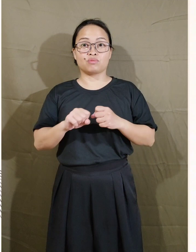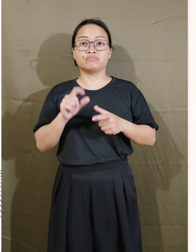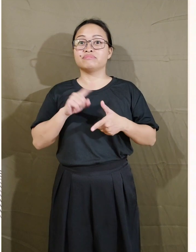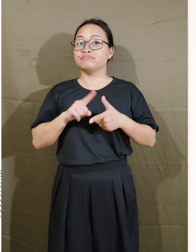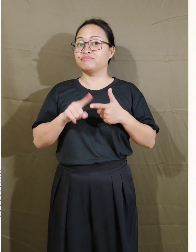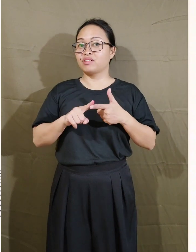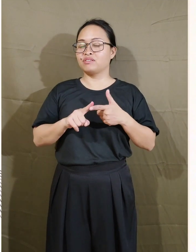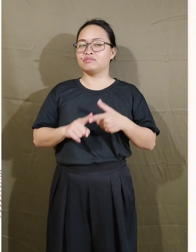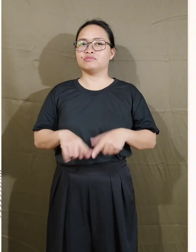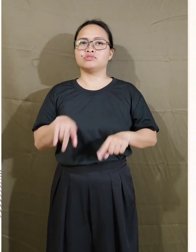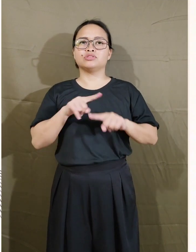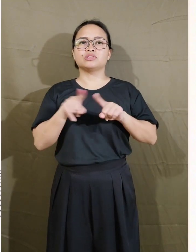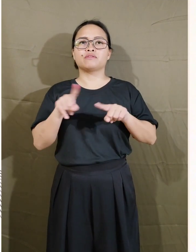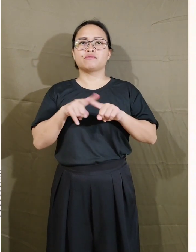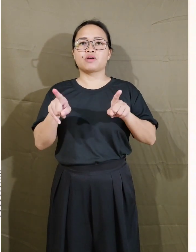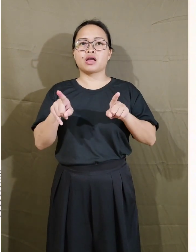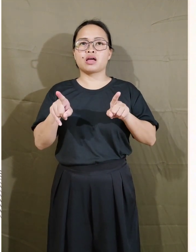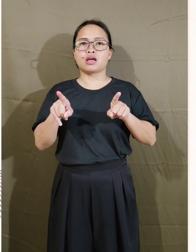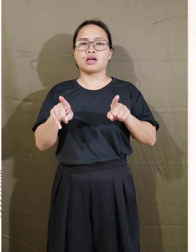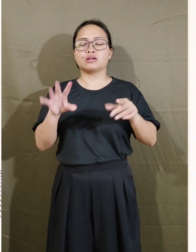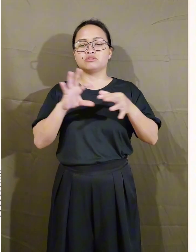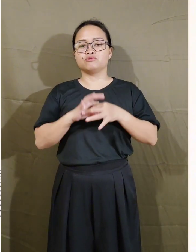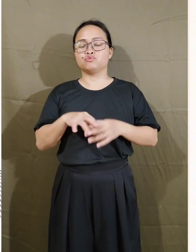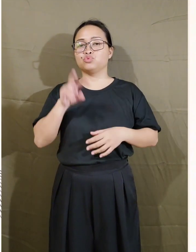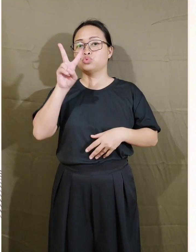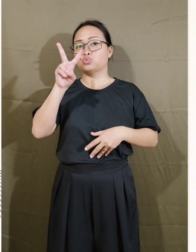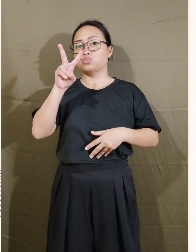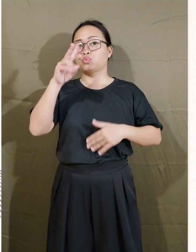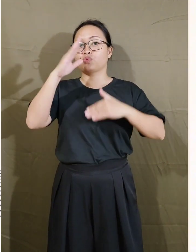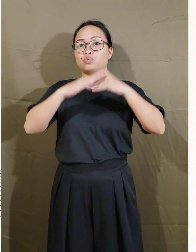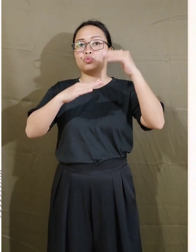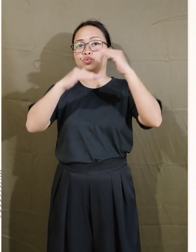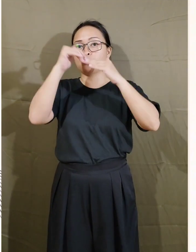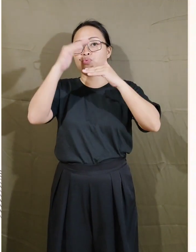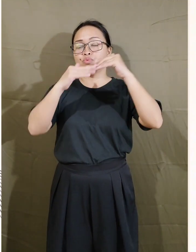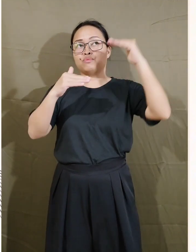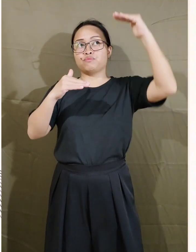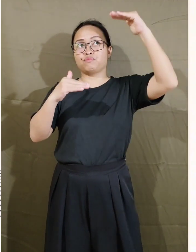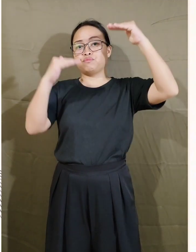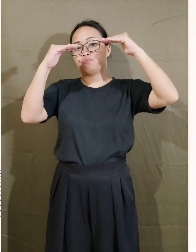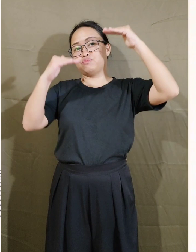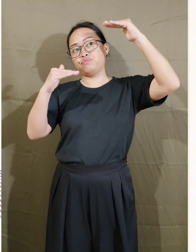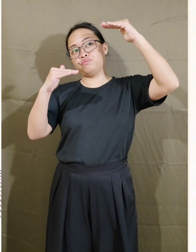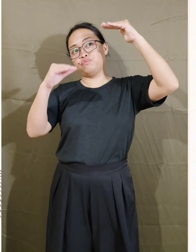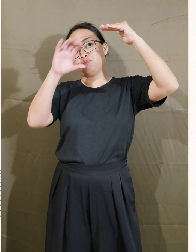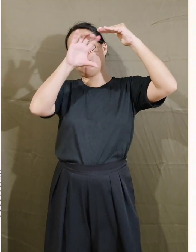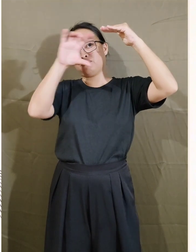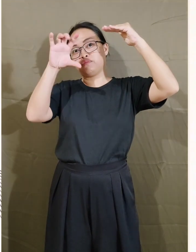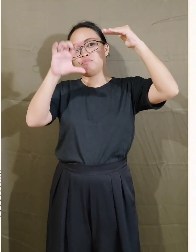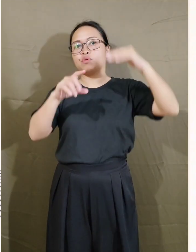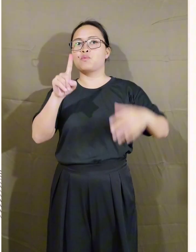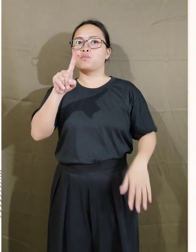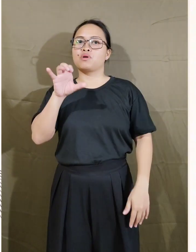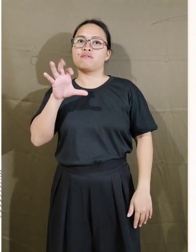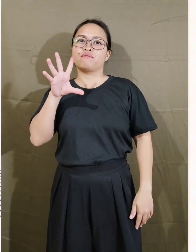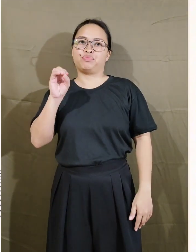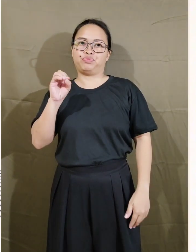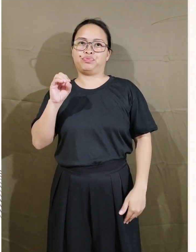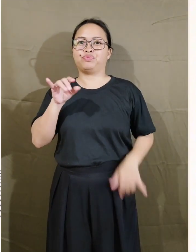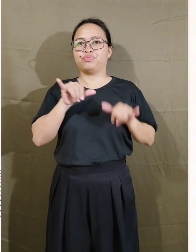Therefore, the difference between the two buildings' heights is 150